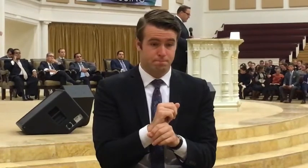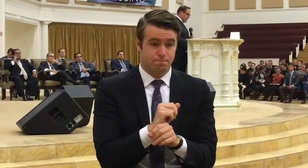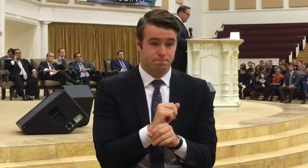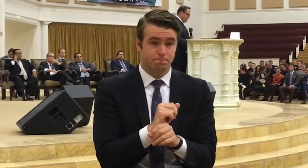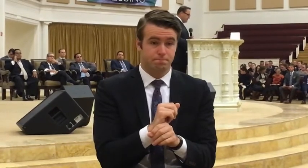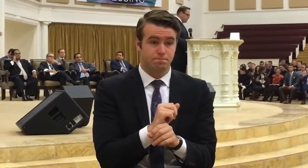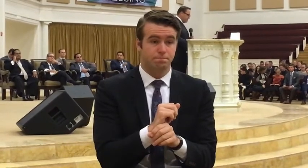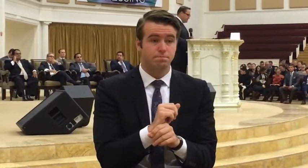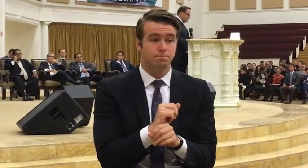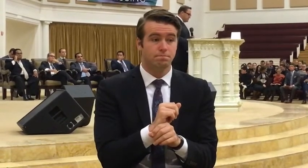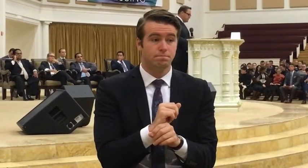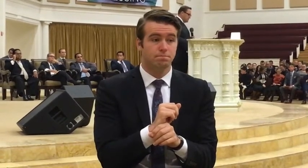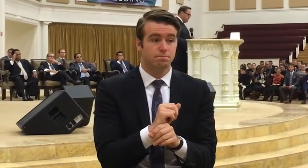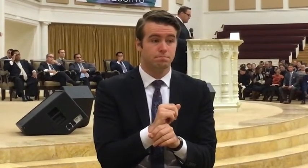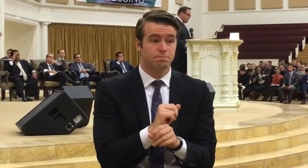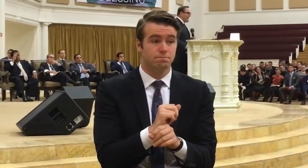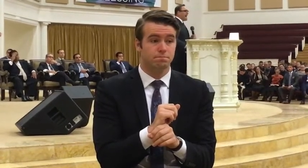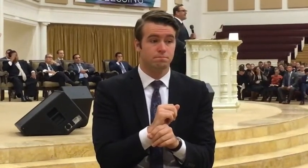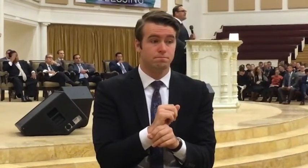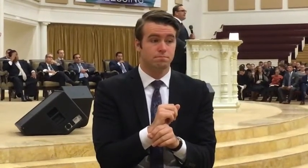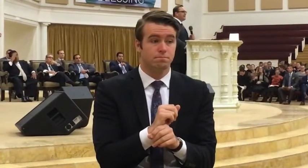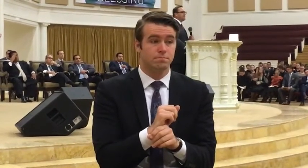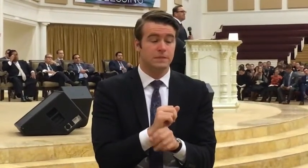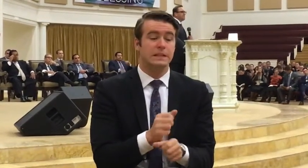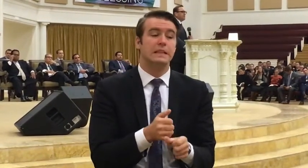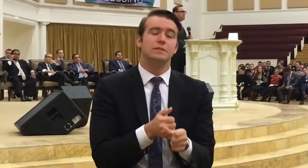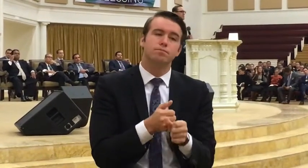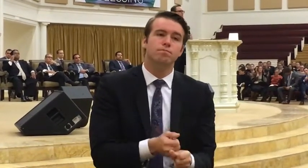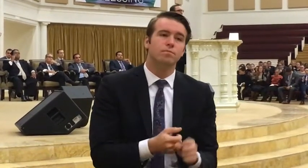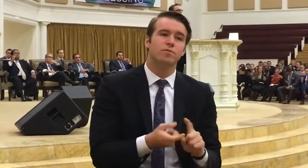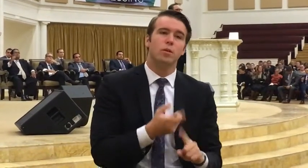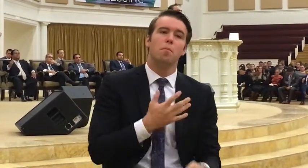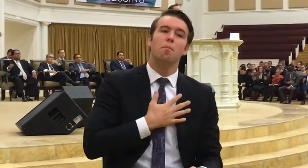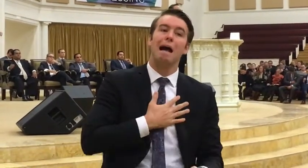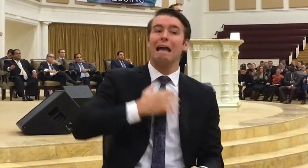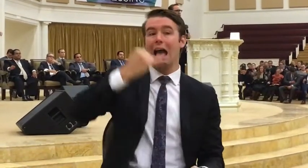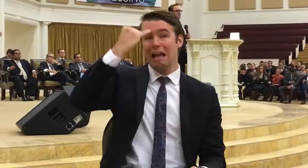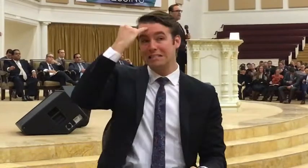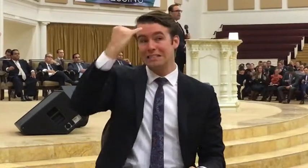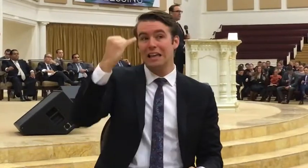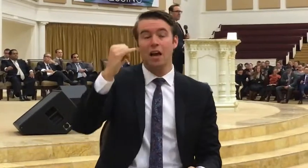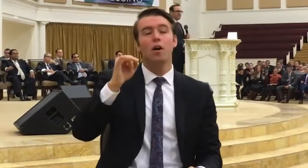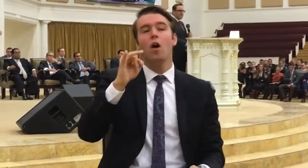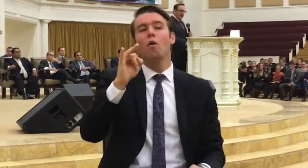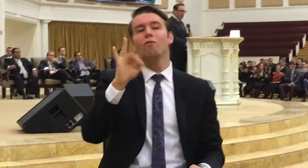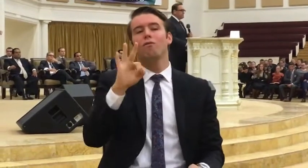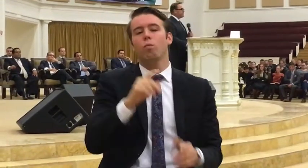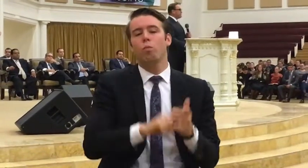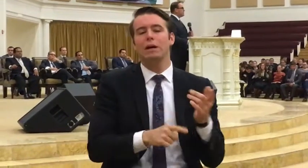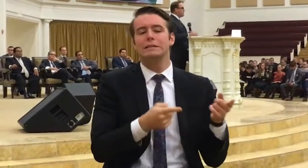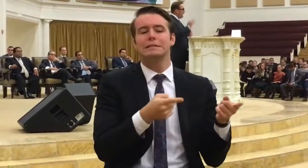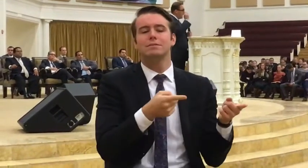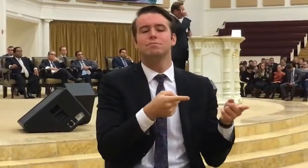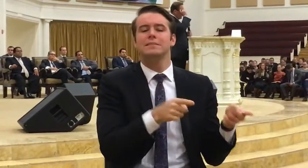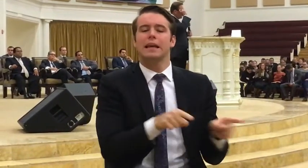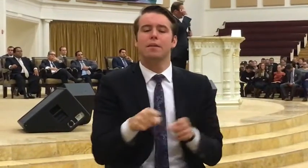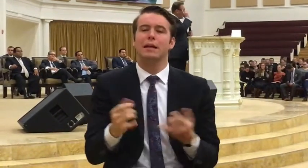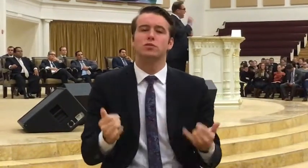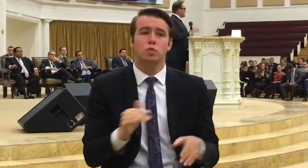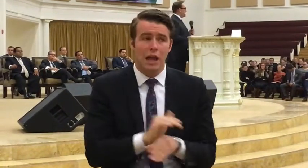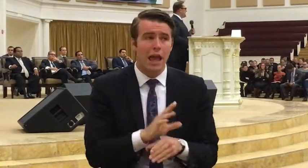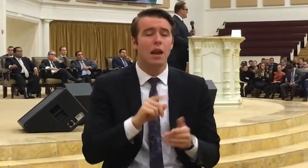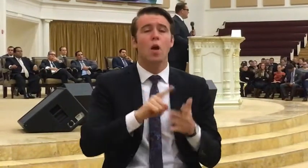based from my idea of what is taking place tonight and